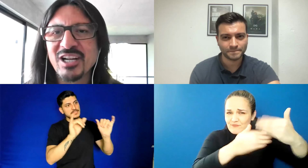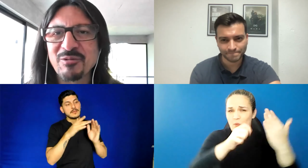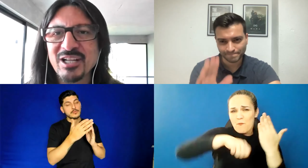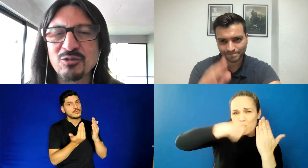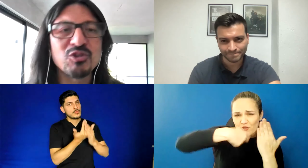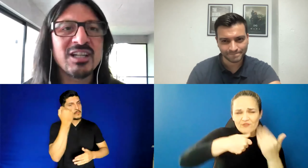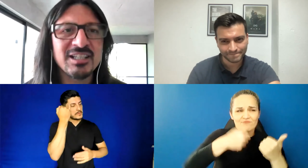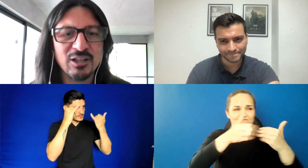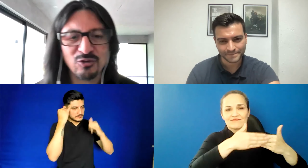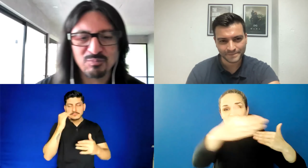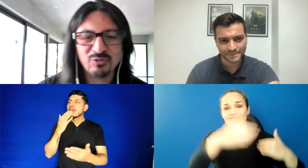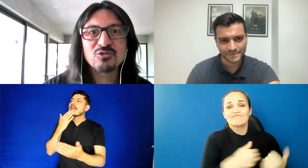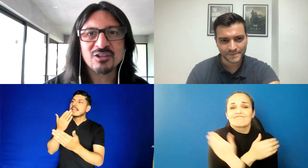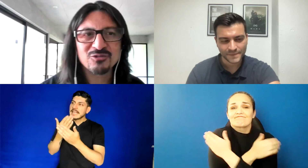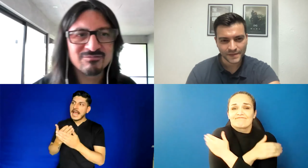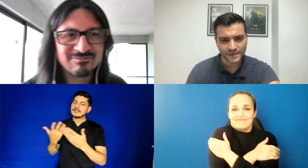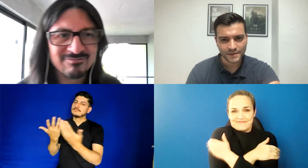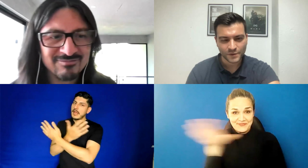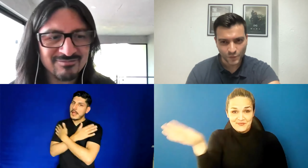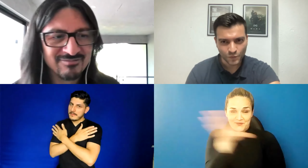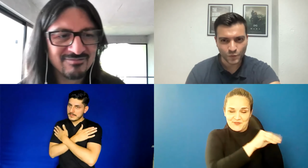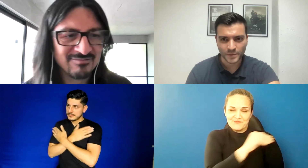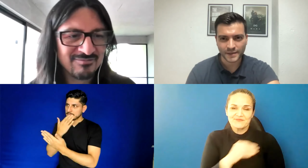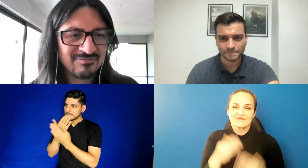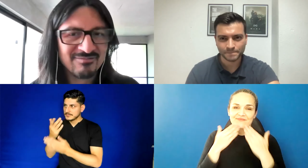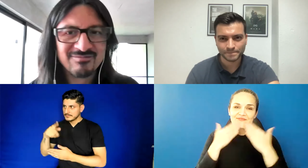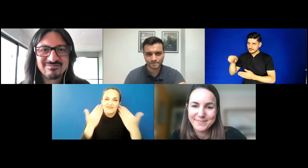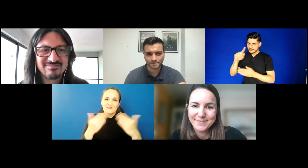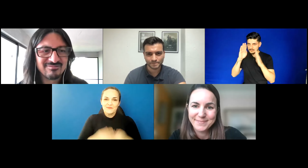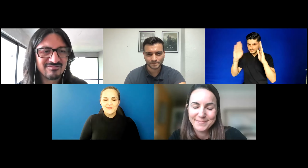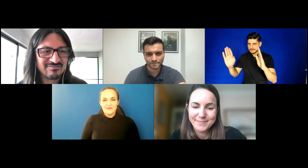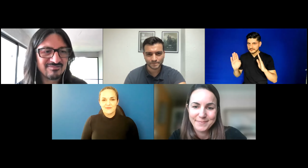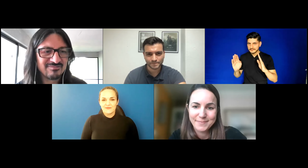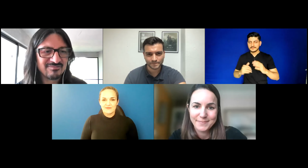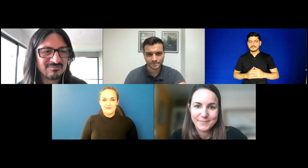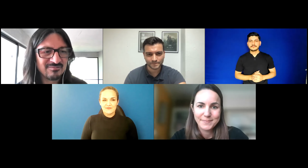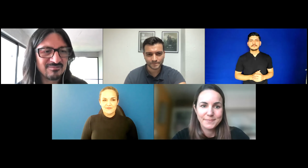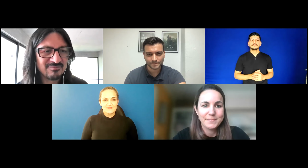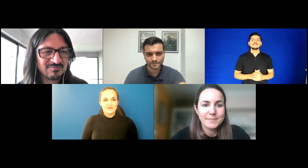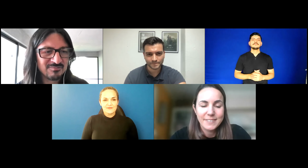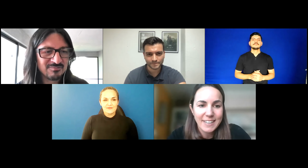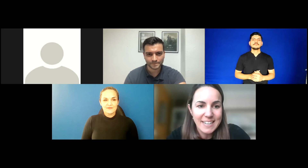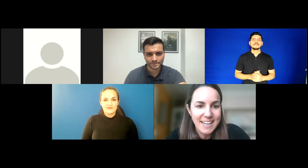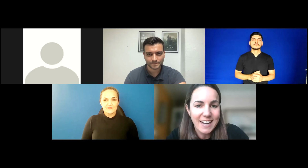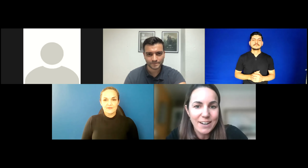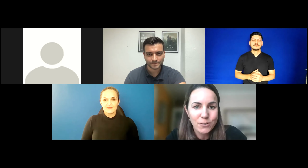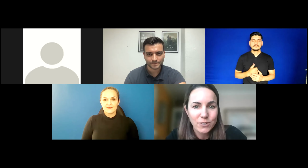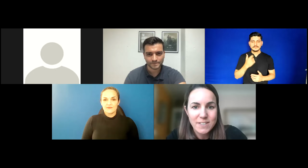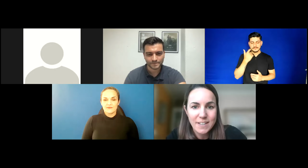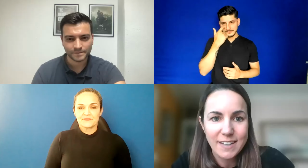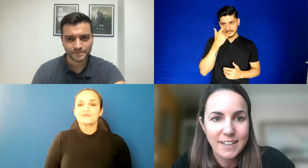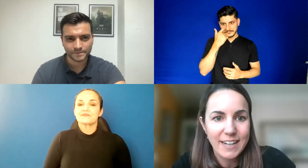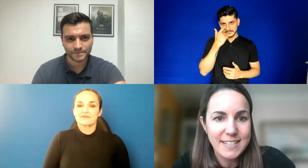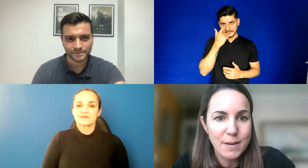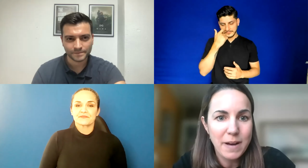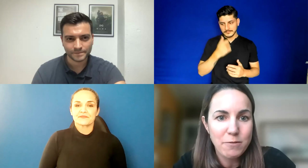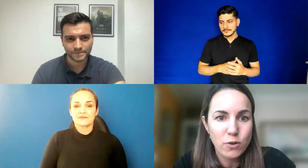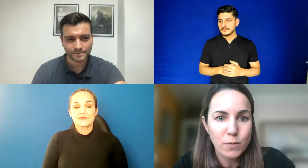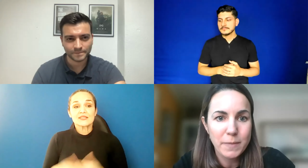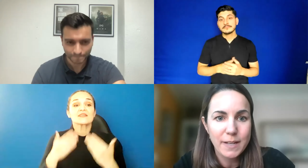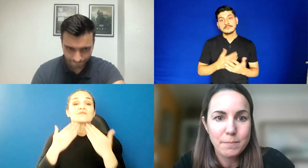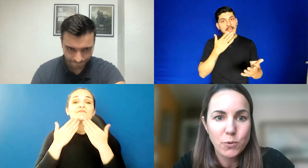to these types of initiatives. Thank you very much. Big hug to you. Thank you to everyone else for joining us. Thank